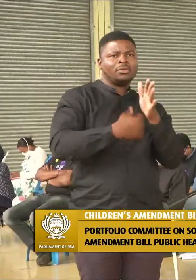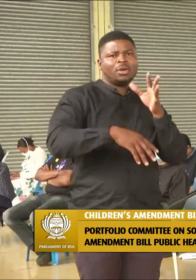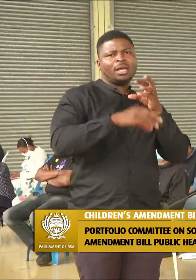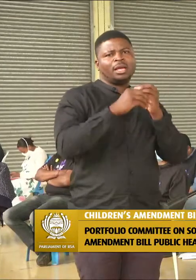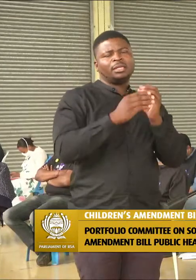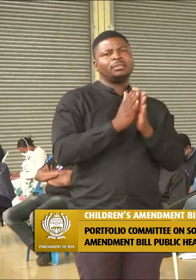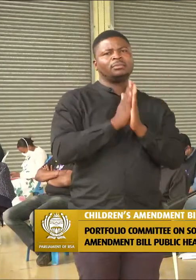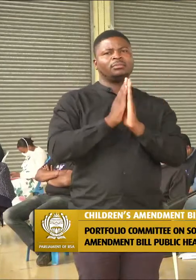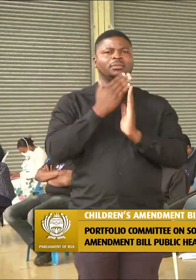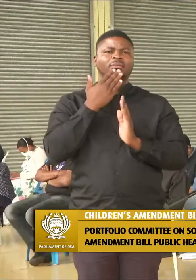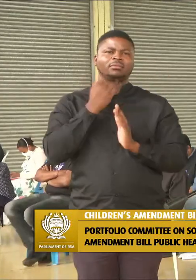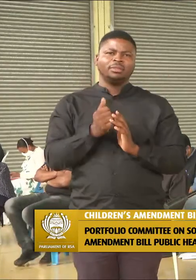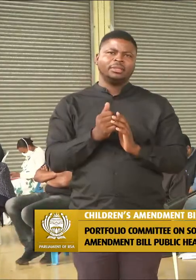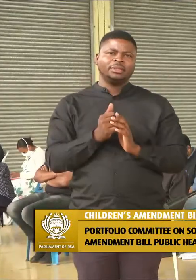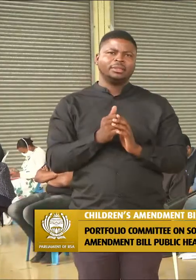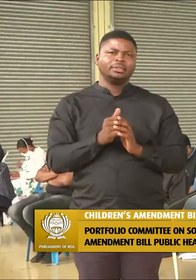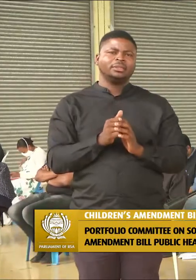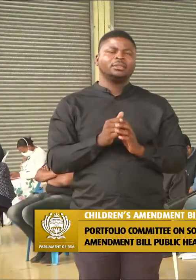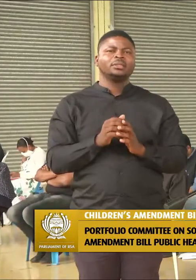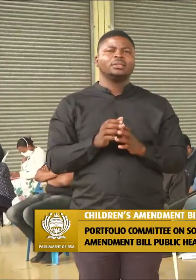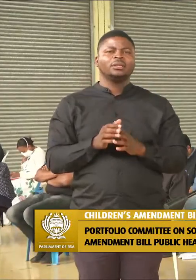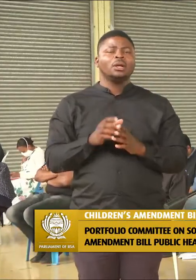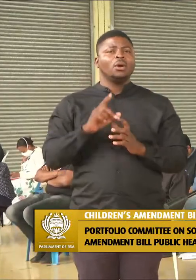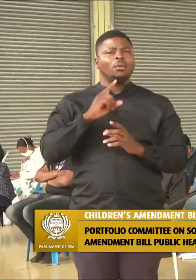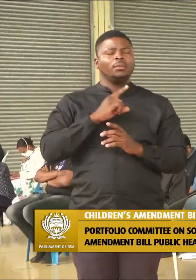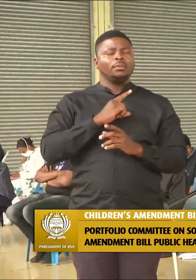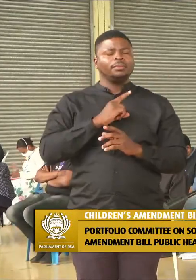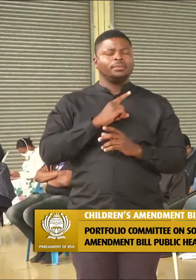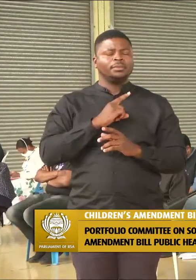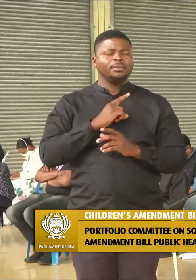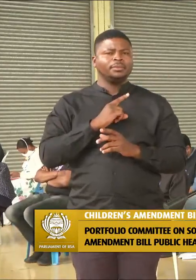kuyona abaphathi ebhekelene mhlambe